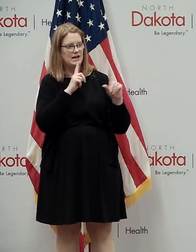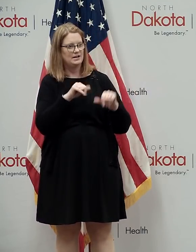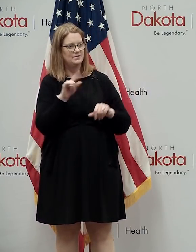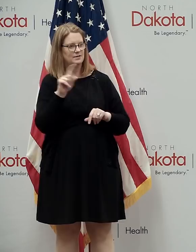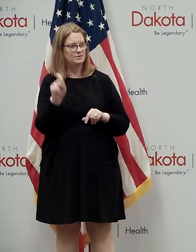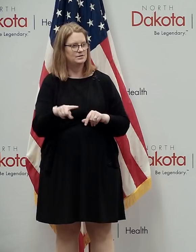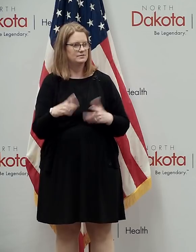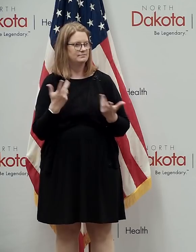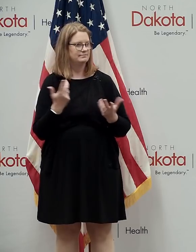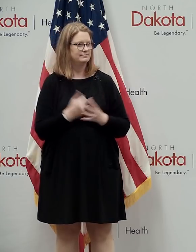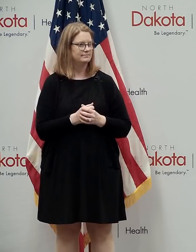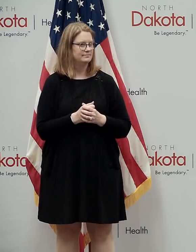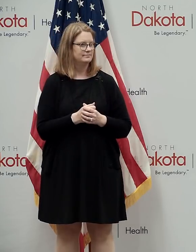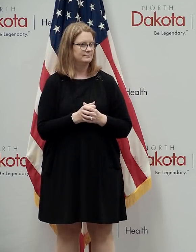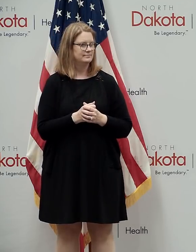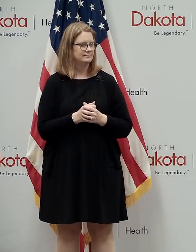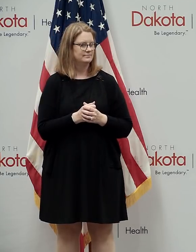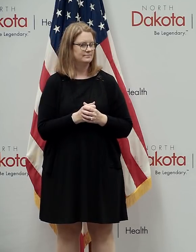Awesome.